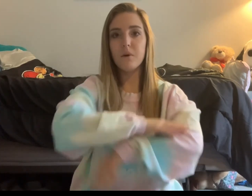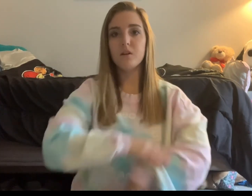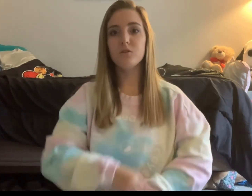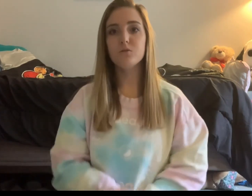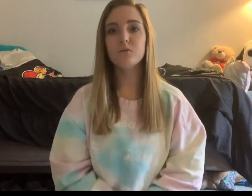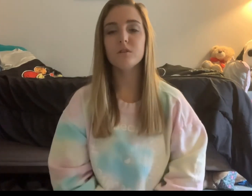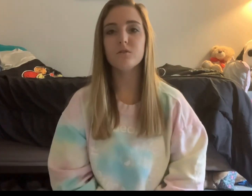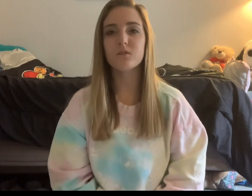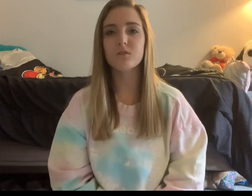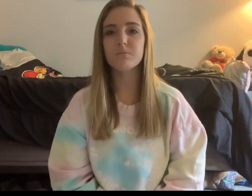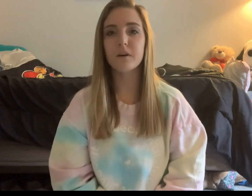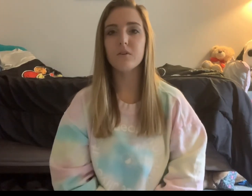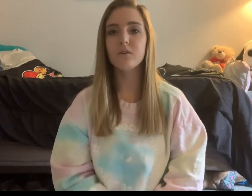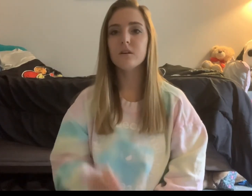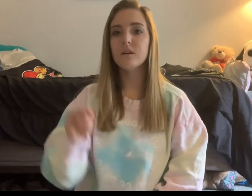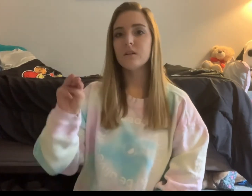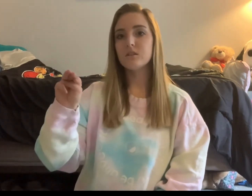Menu, you just spell, so